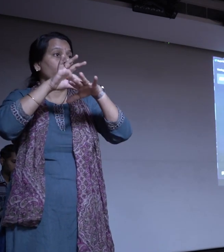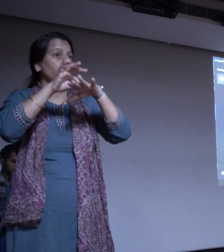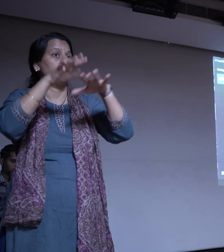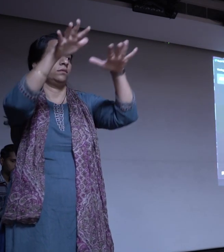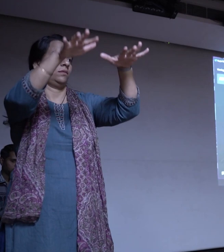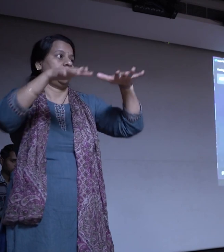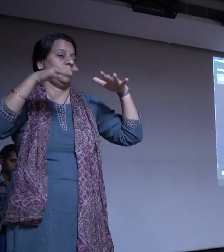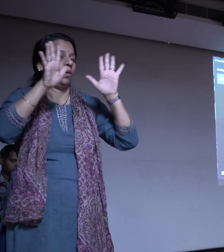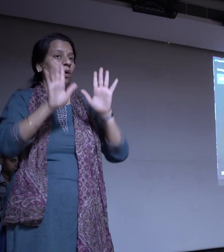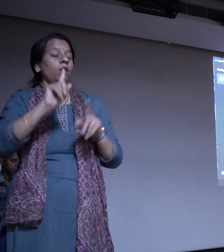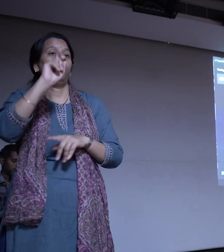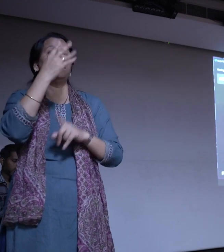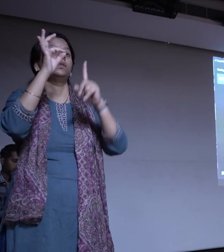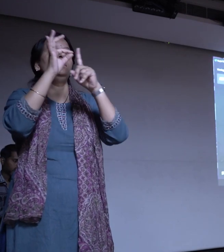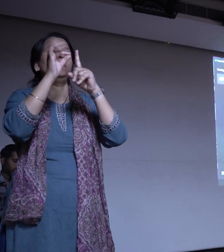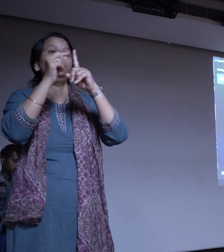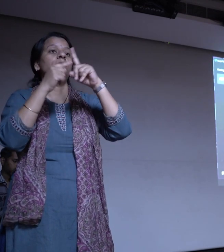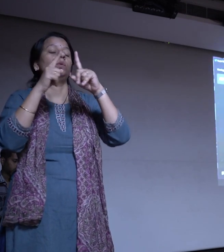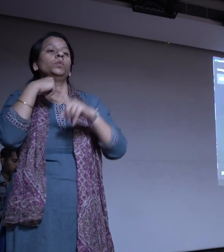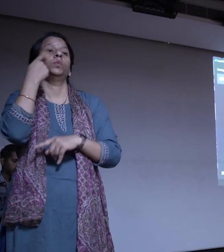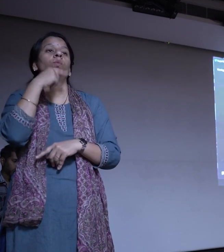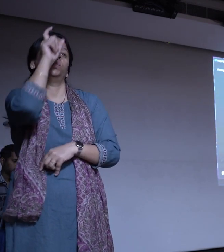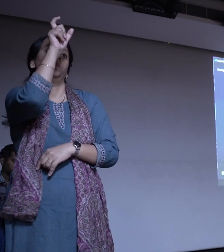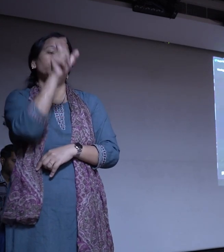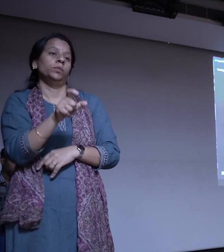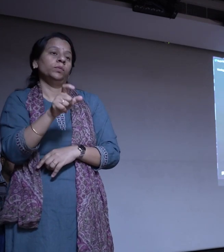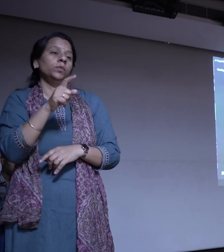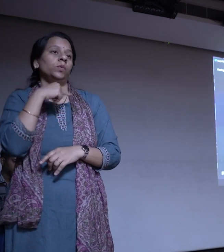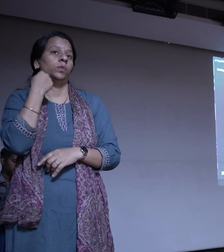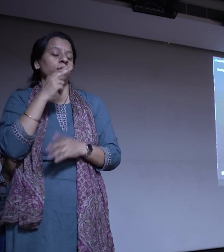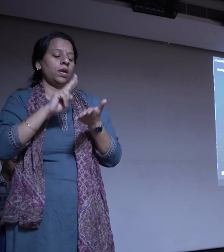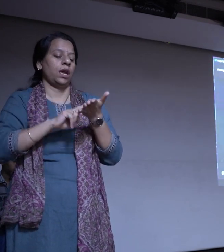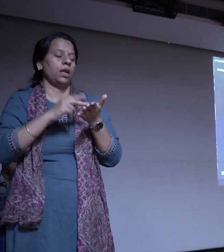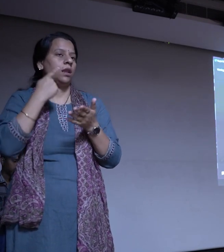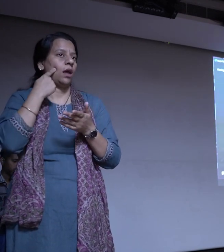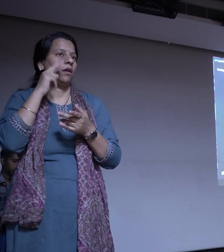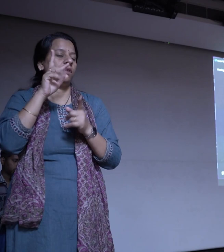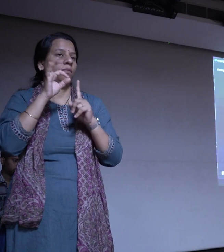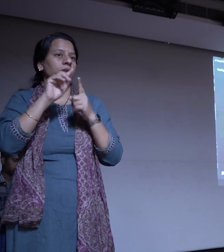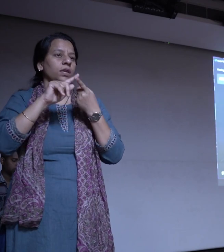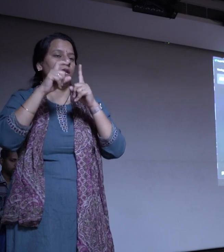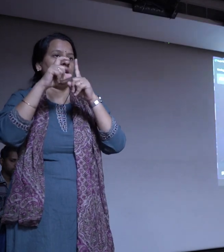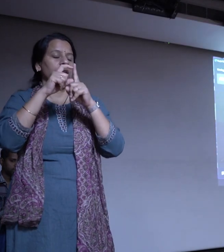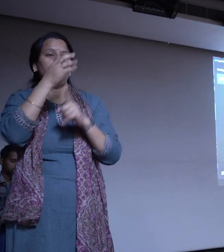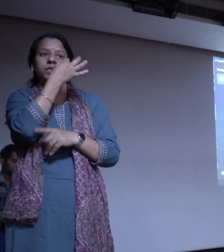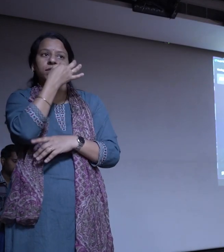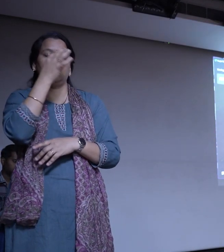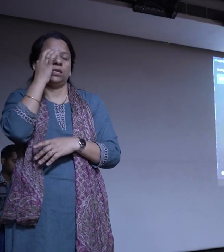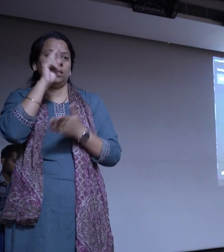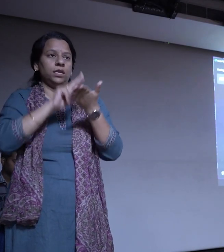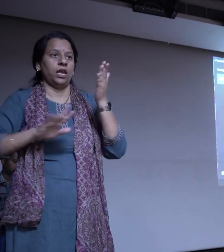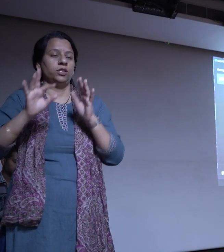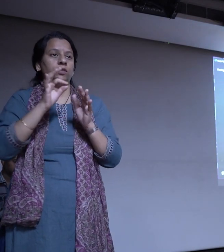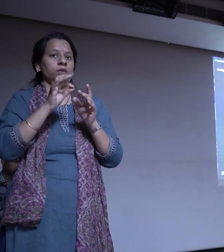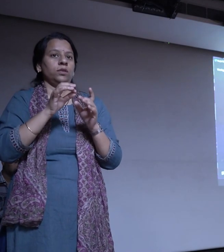physically so the first presentation will be delivered by nipm chenai the National Institute are the